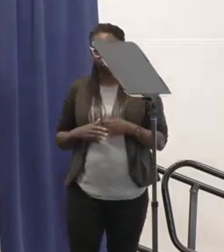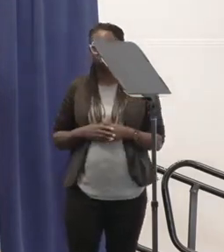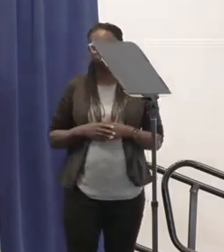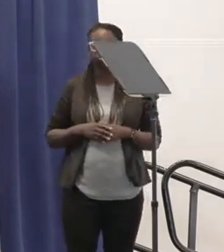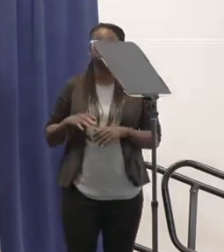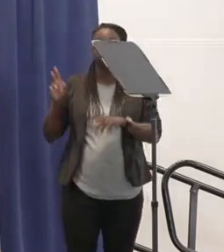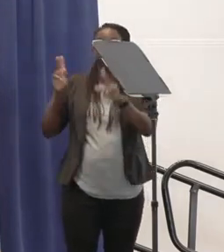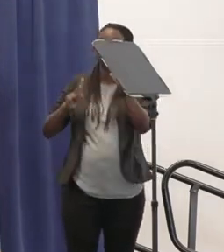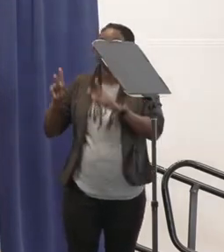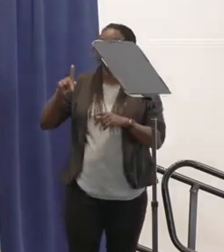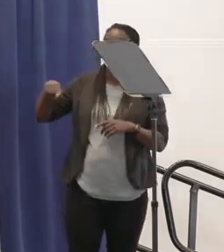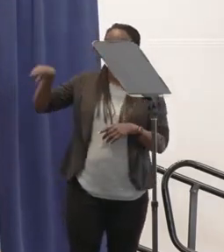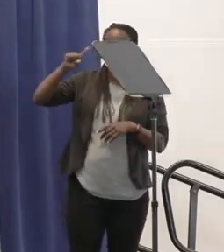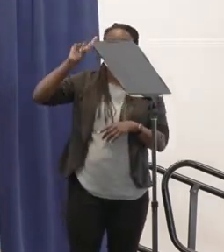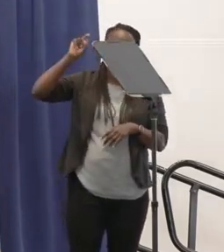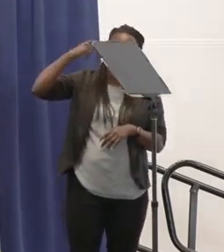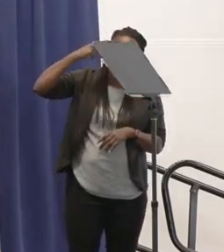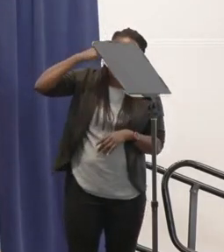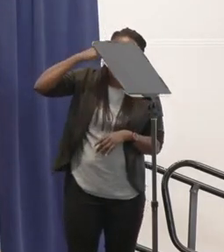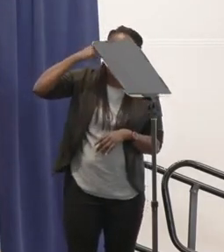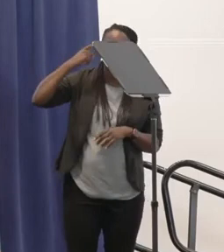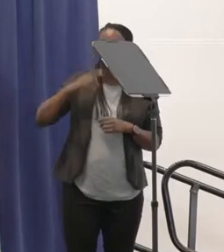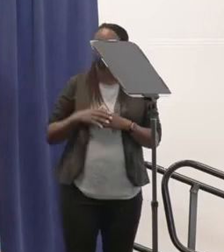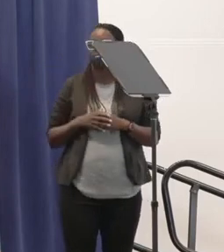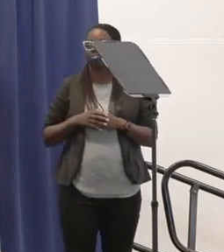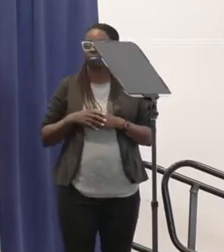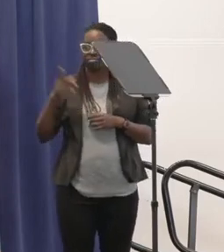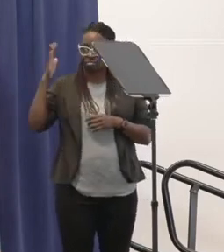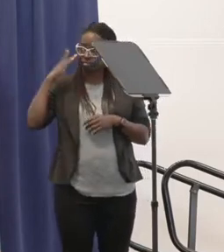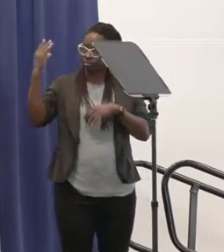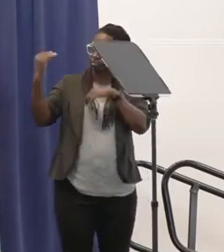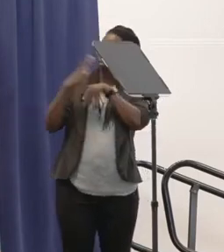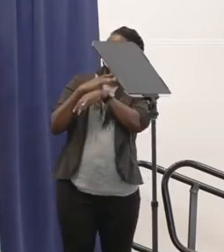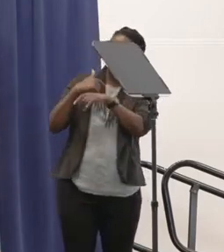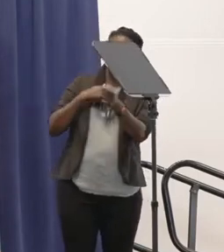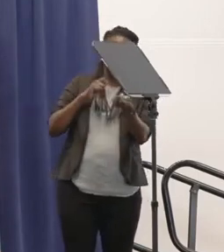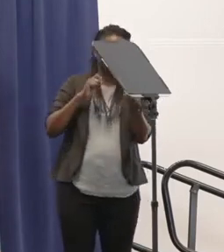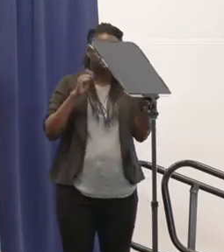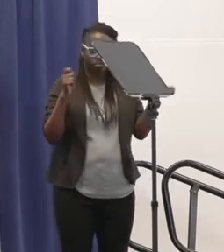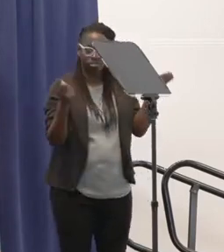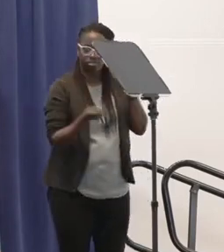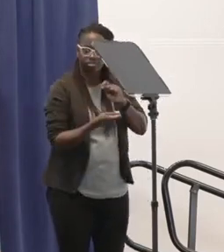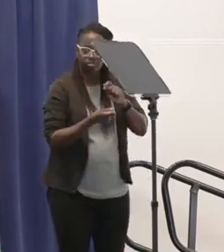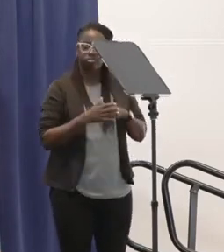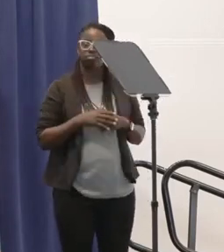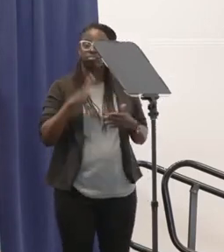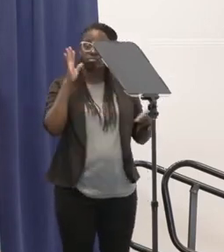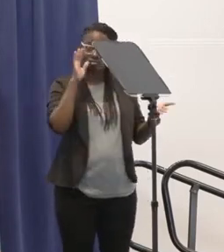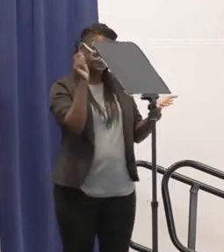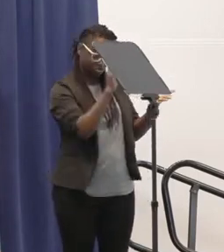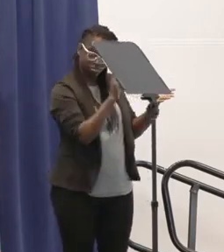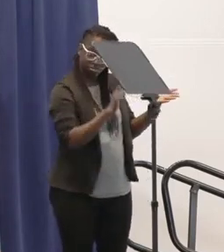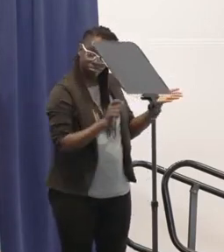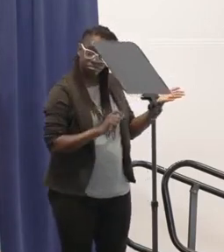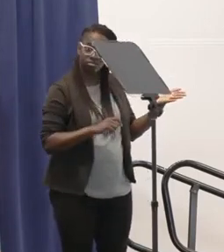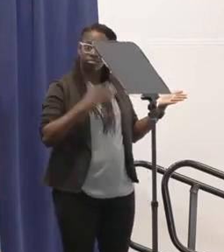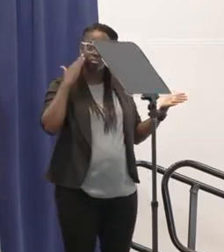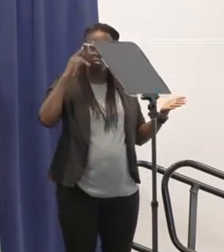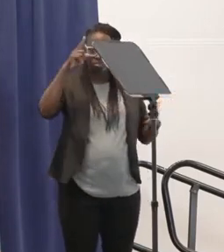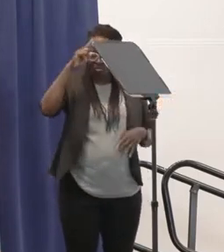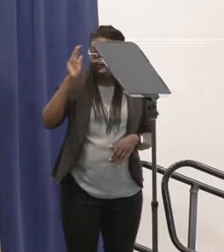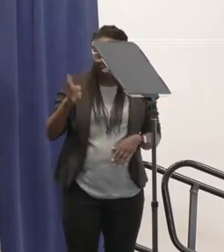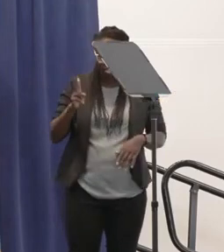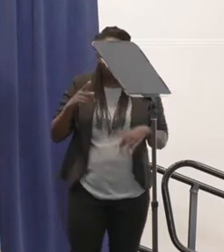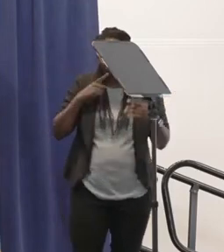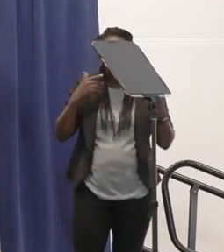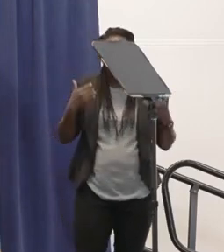school committees look to rewrite history. Black history is American history. We believe in DEI for so many reasons,